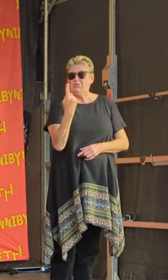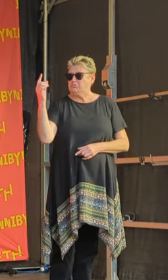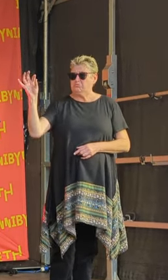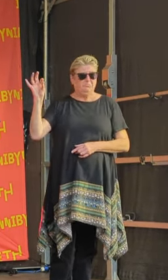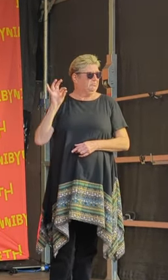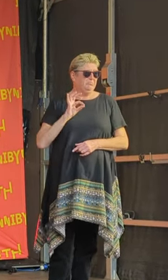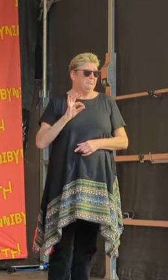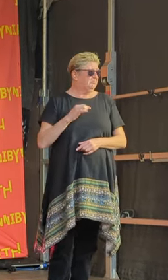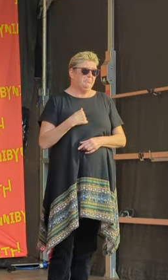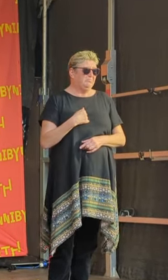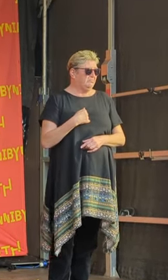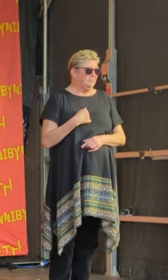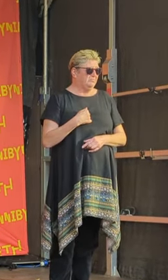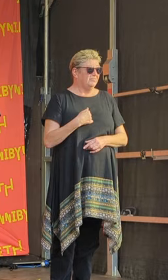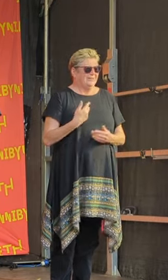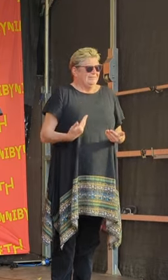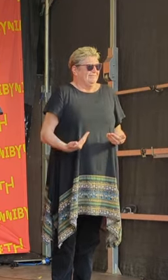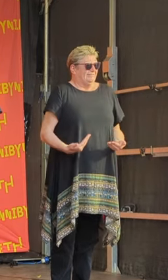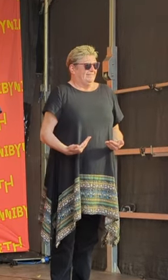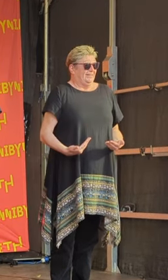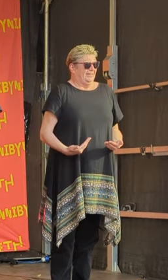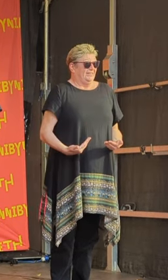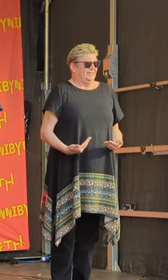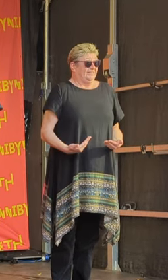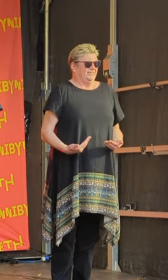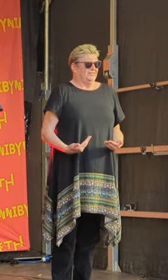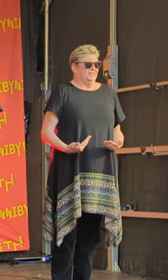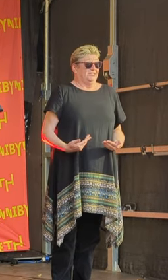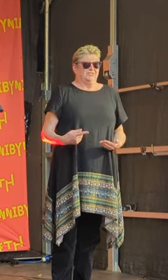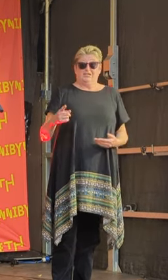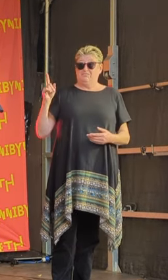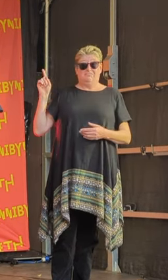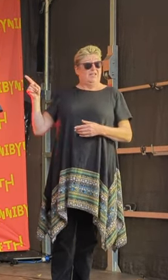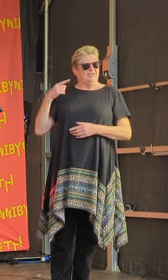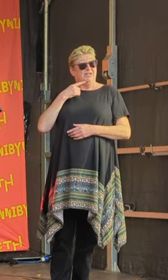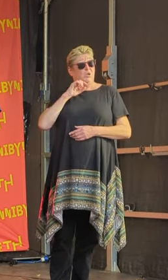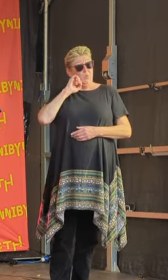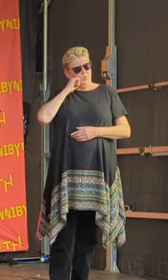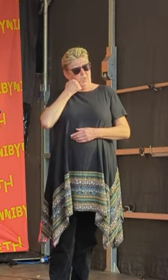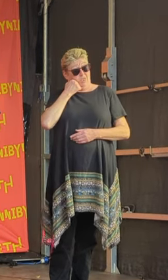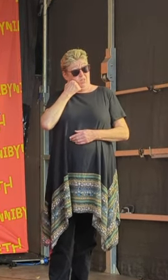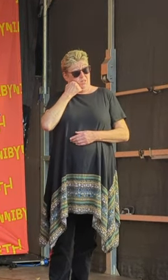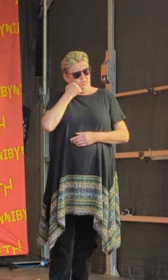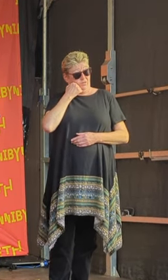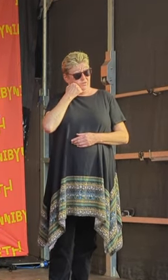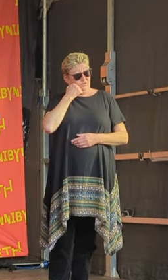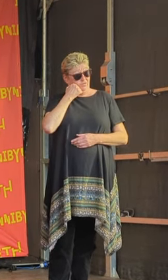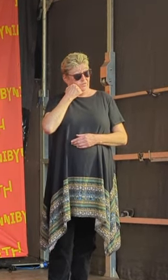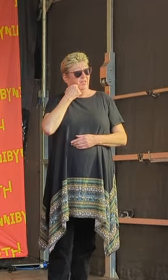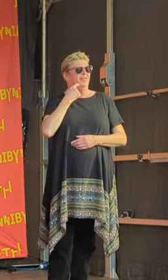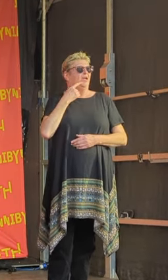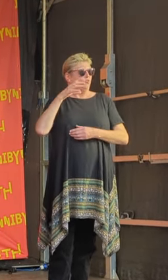that cash. And today, despite pledges made at the time of Brexit, the